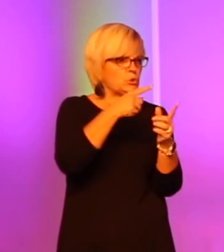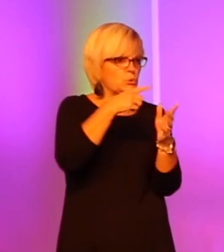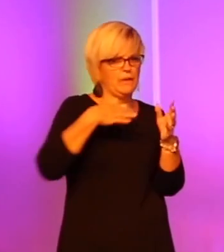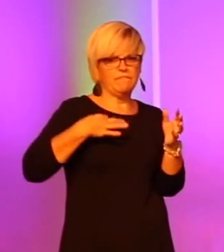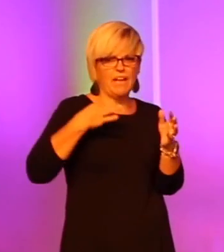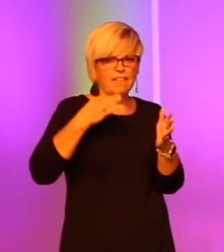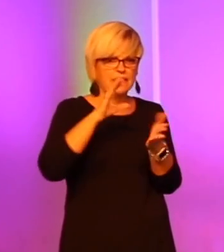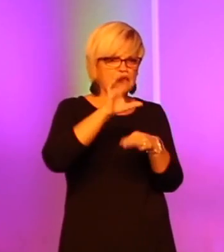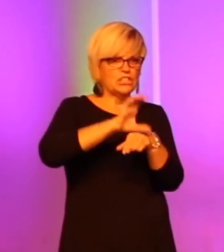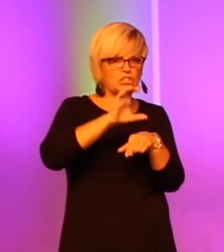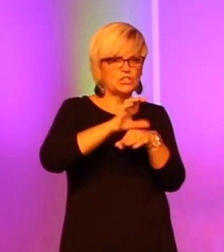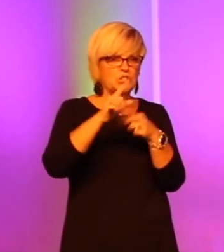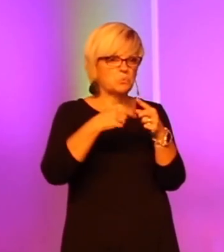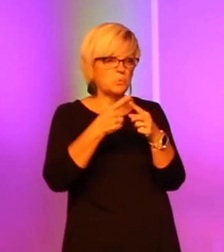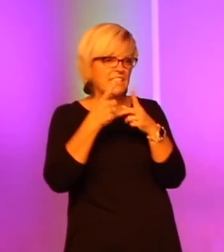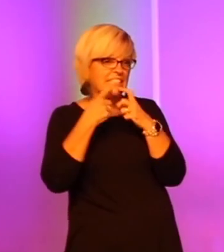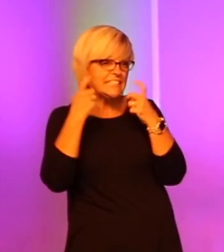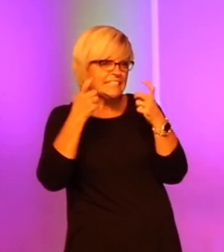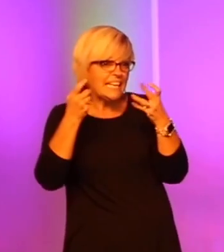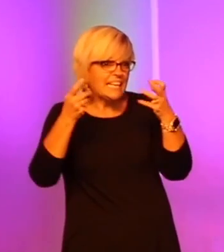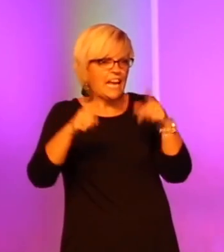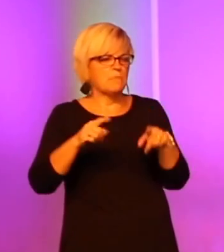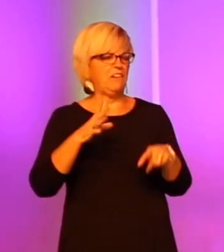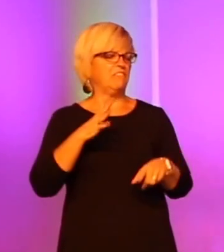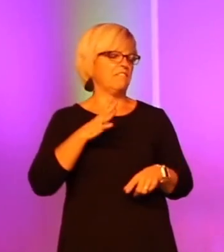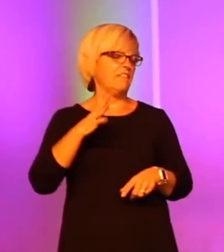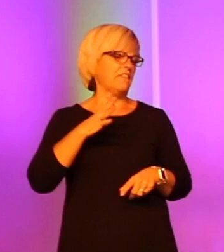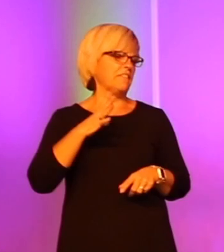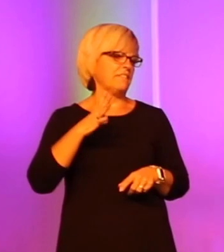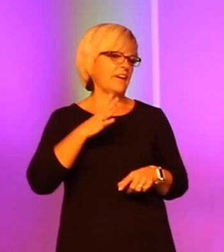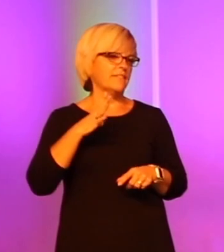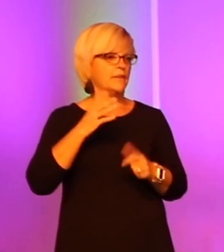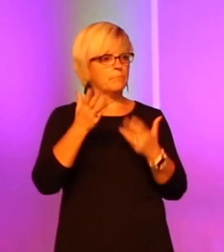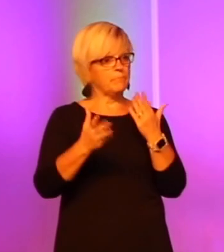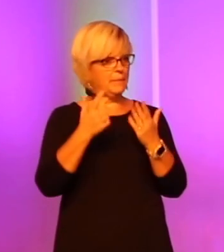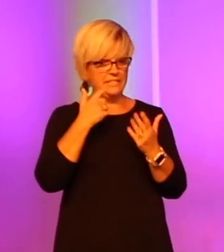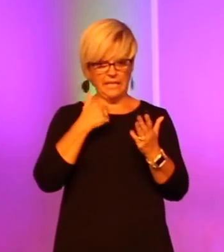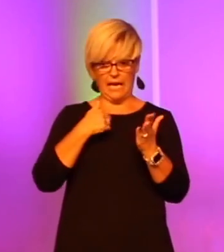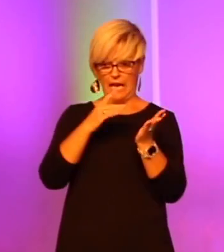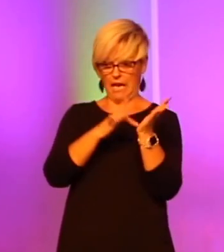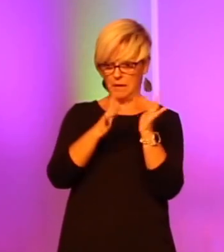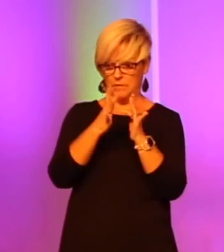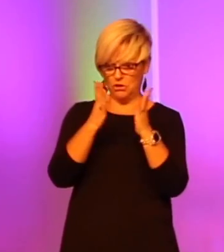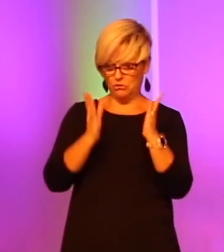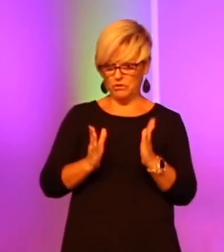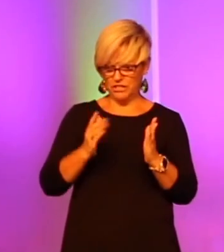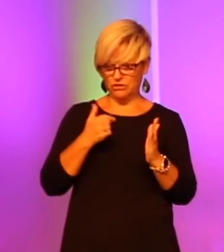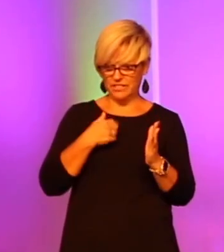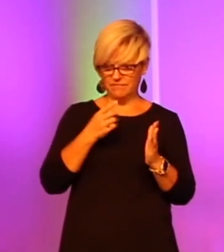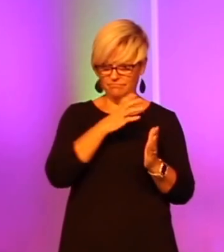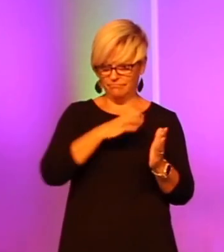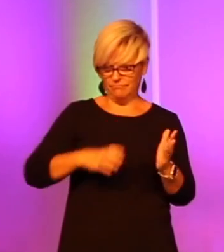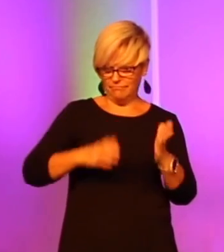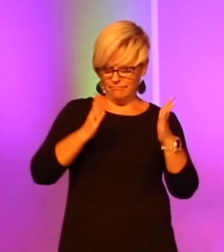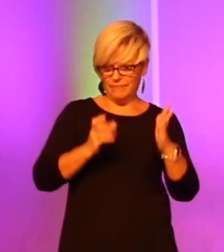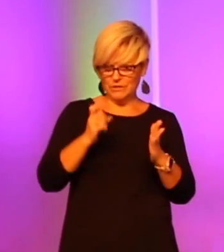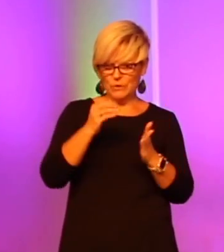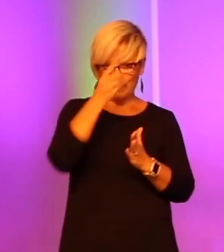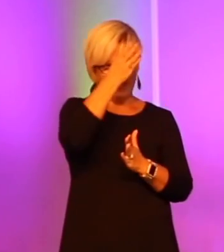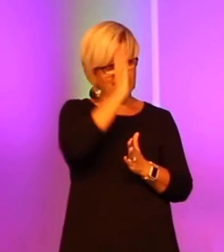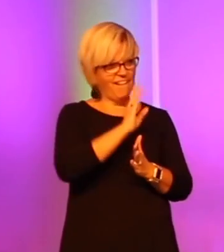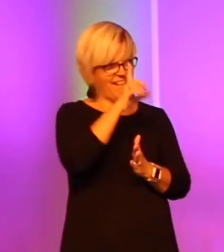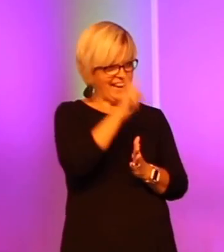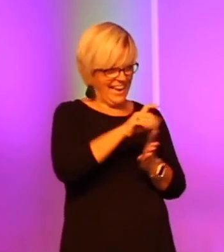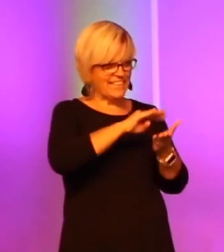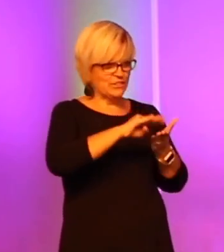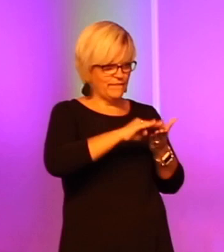I'll probably be fine. Or we'll even say, I'm a Christian, so God has to forgive me, right? That's what he does. He can't not